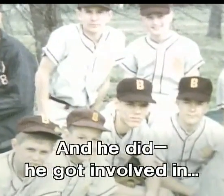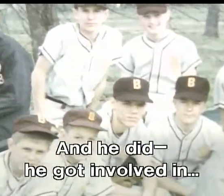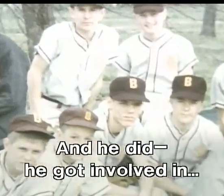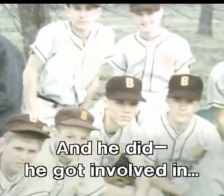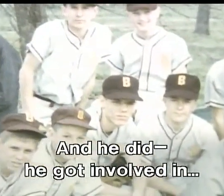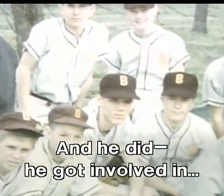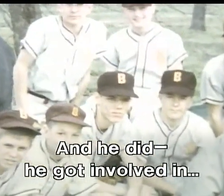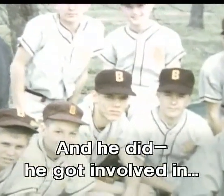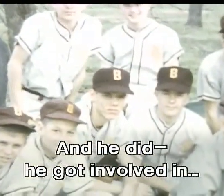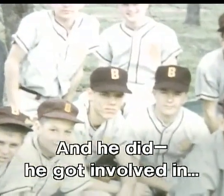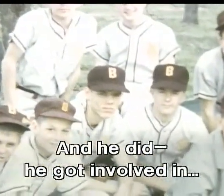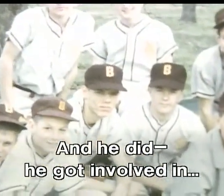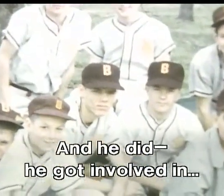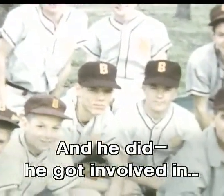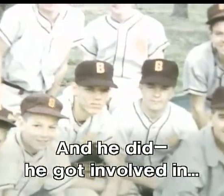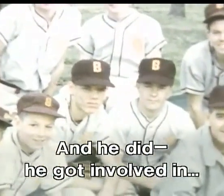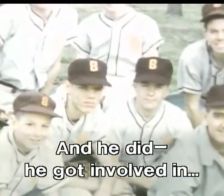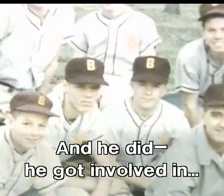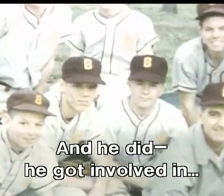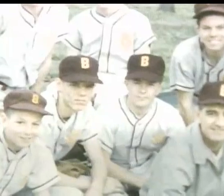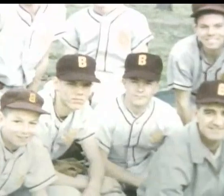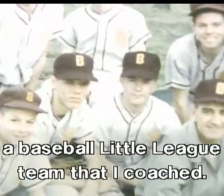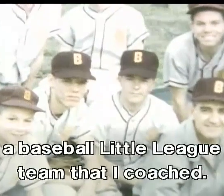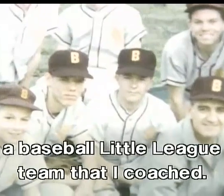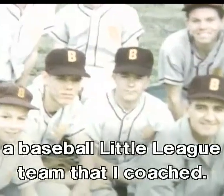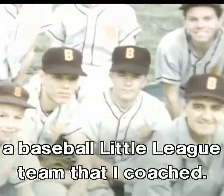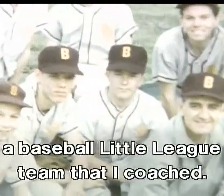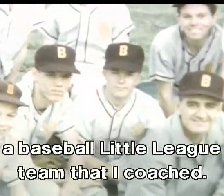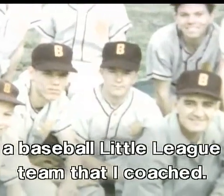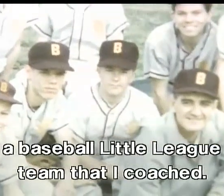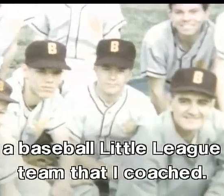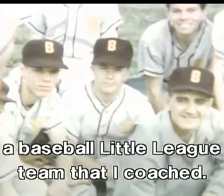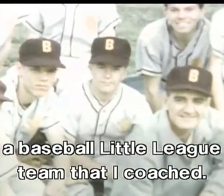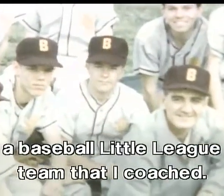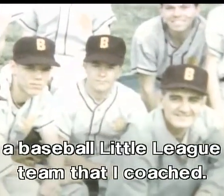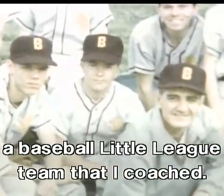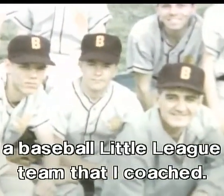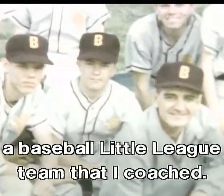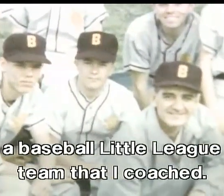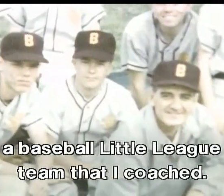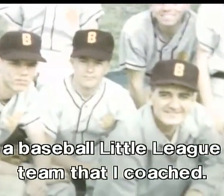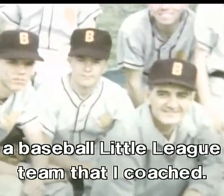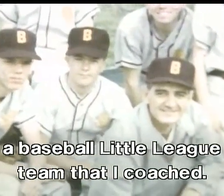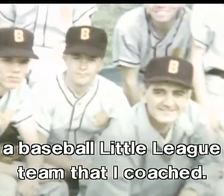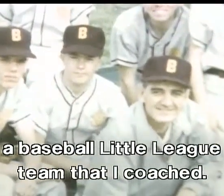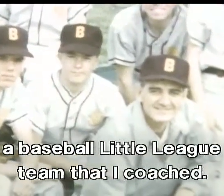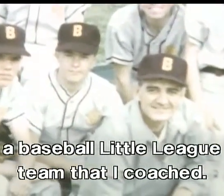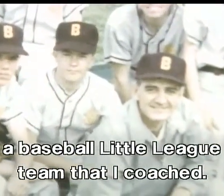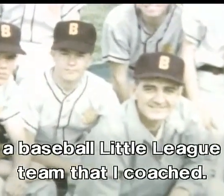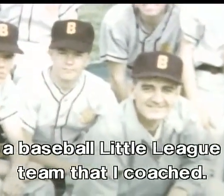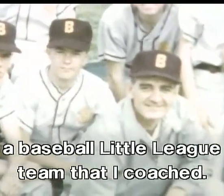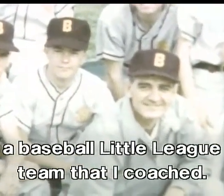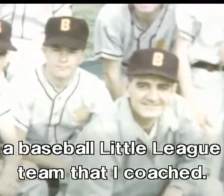got involved in baseball, a little league team that I